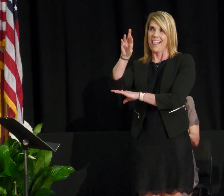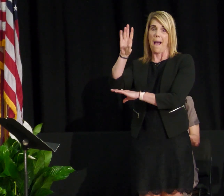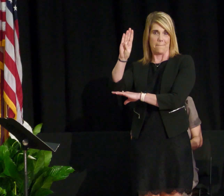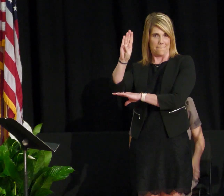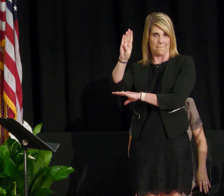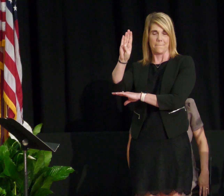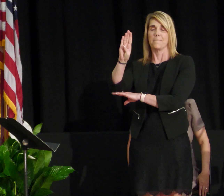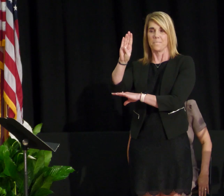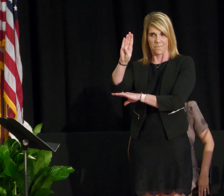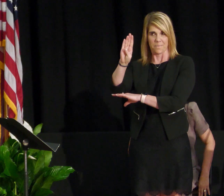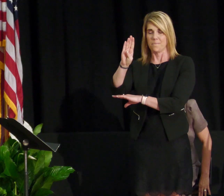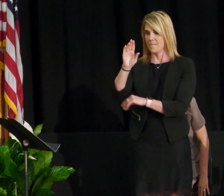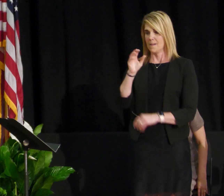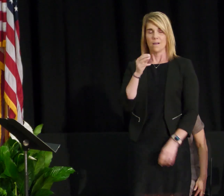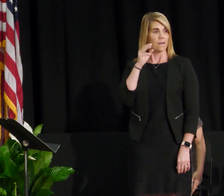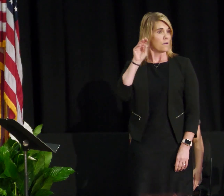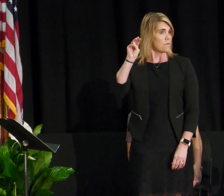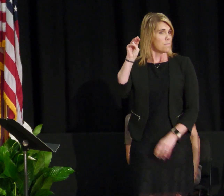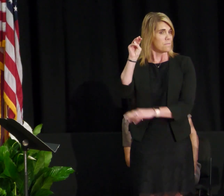The Climb.